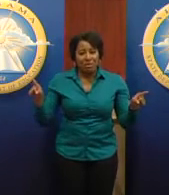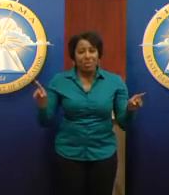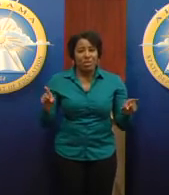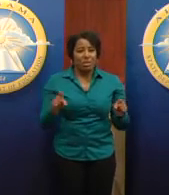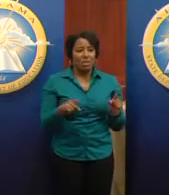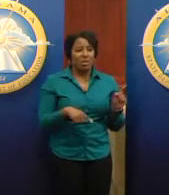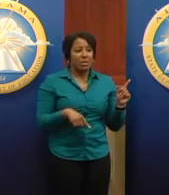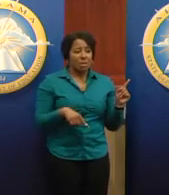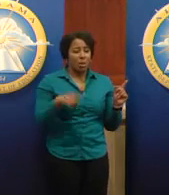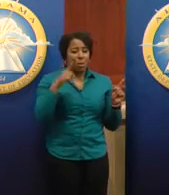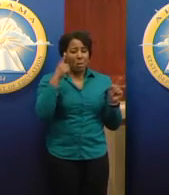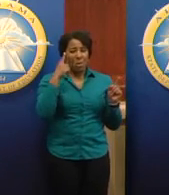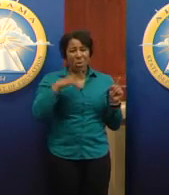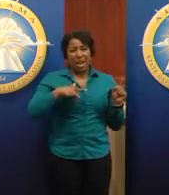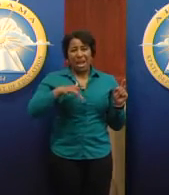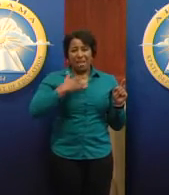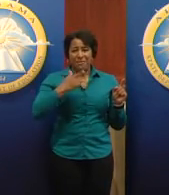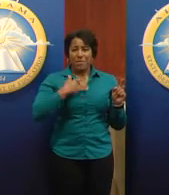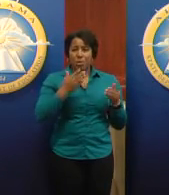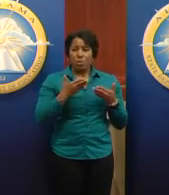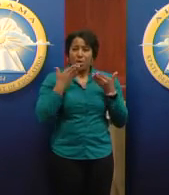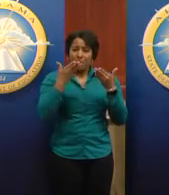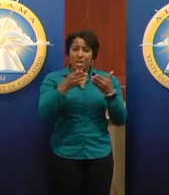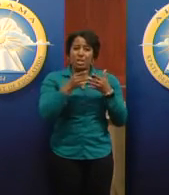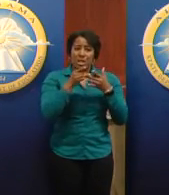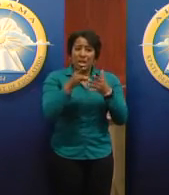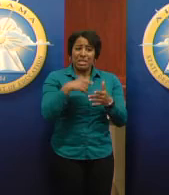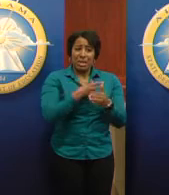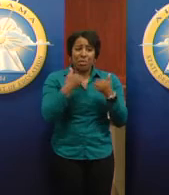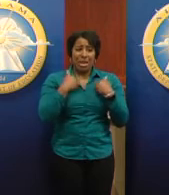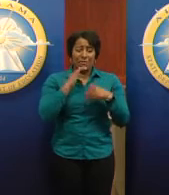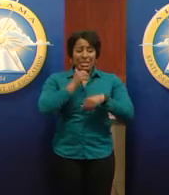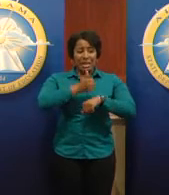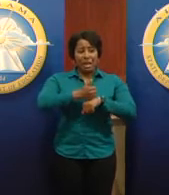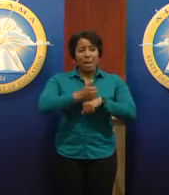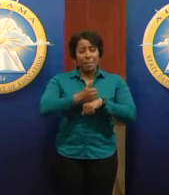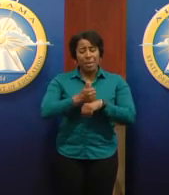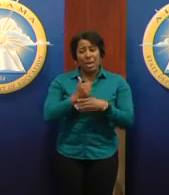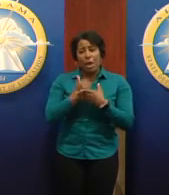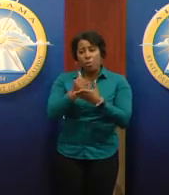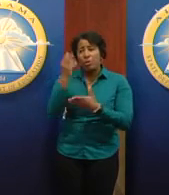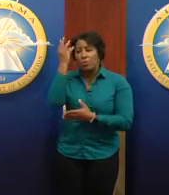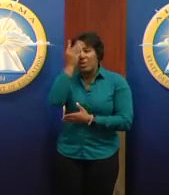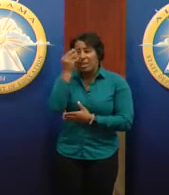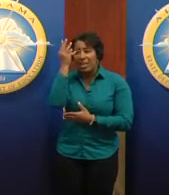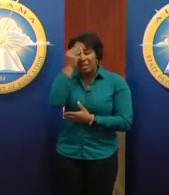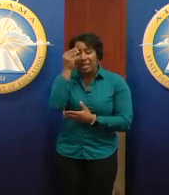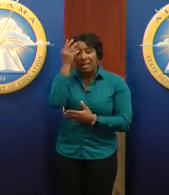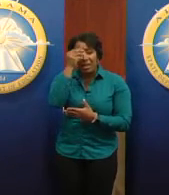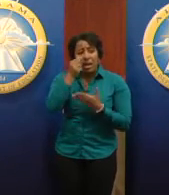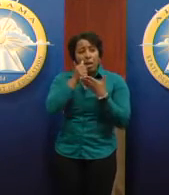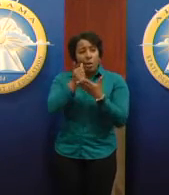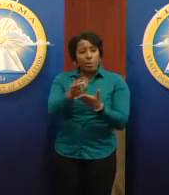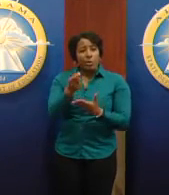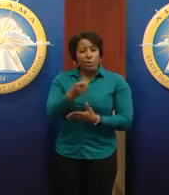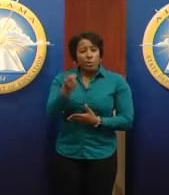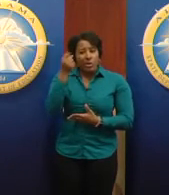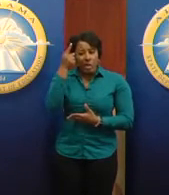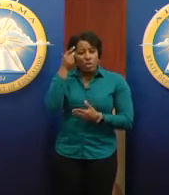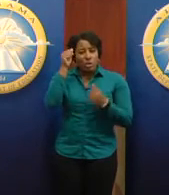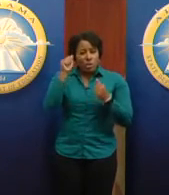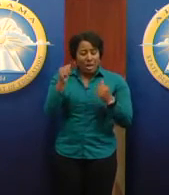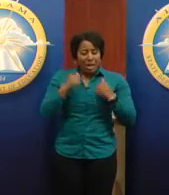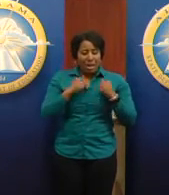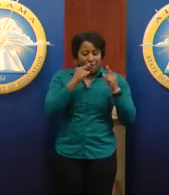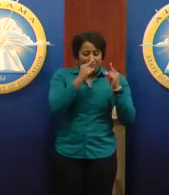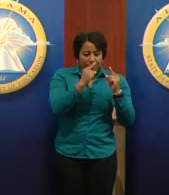document that we have here and the guidance we have here encourages people to think in that way and to realize that you can make individualized